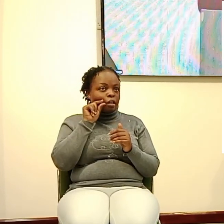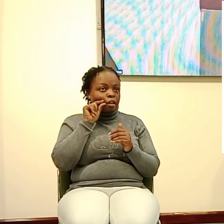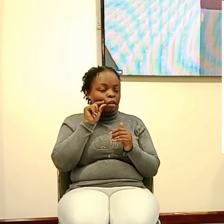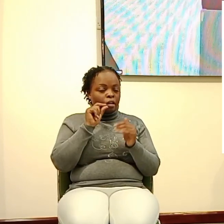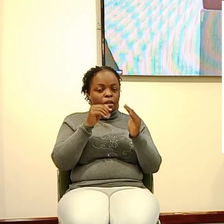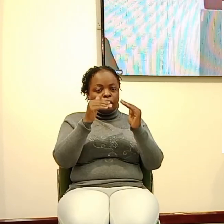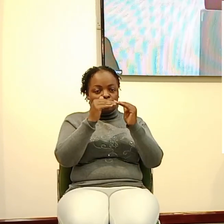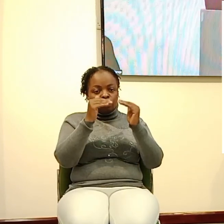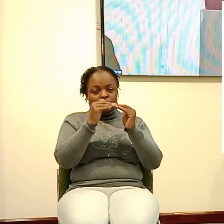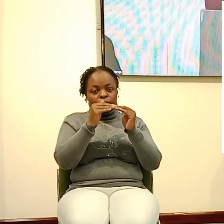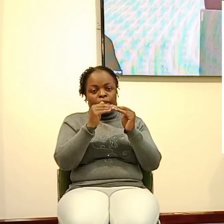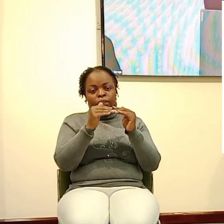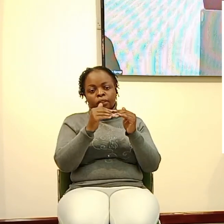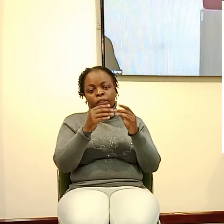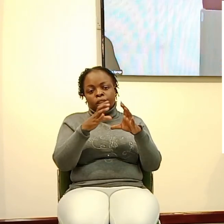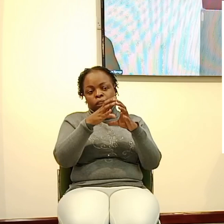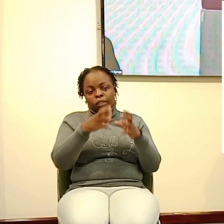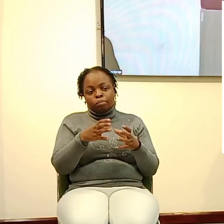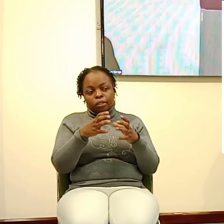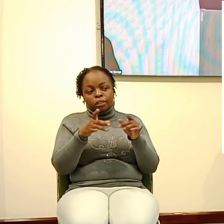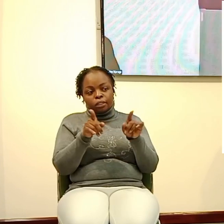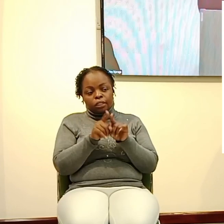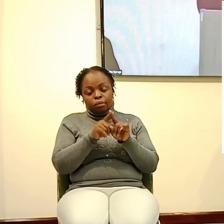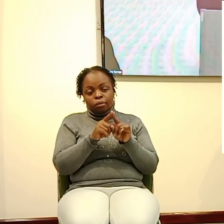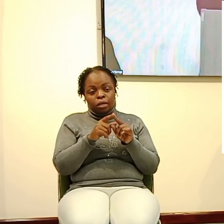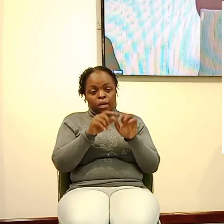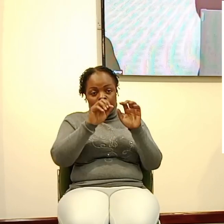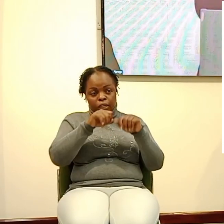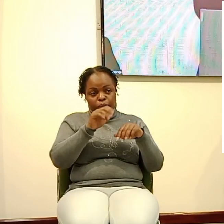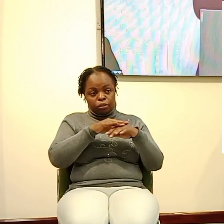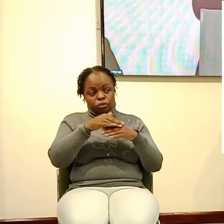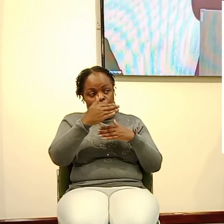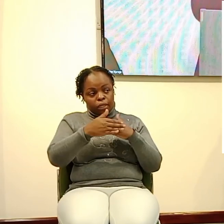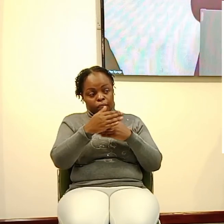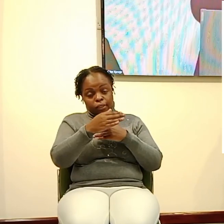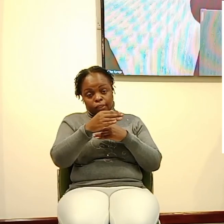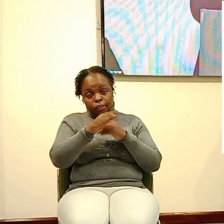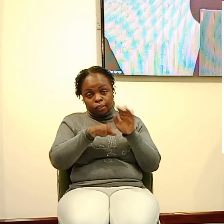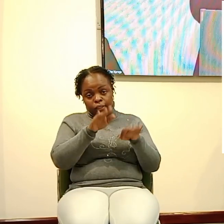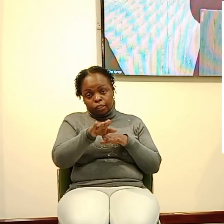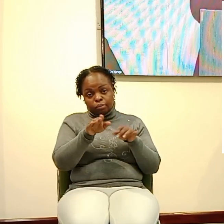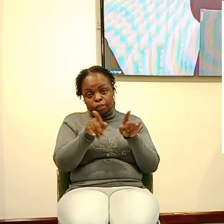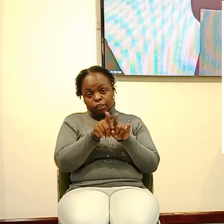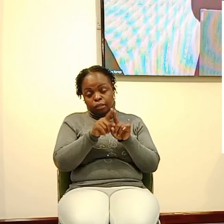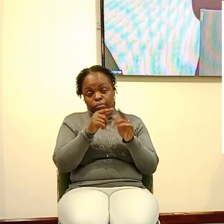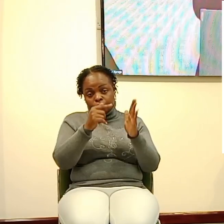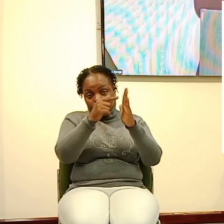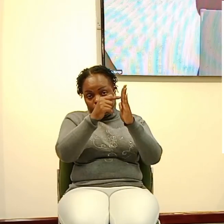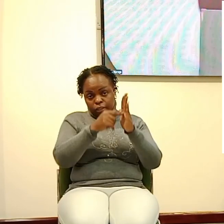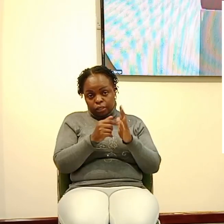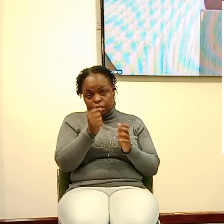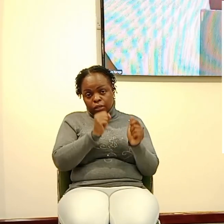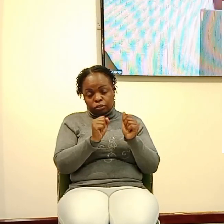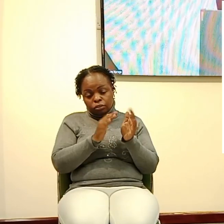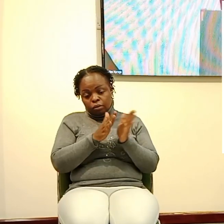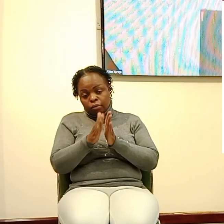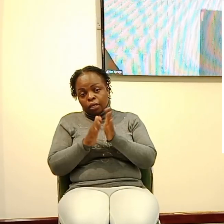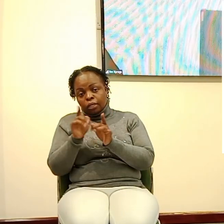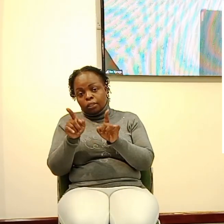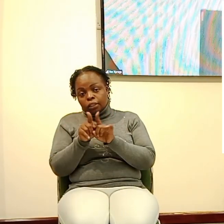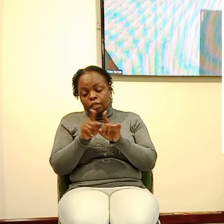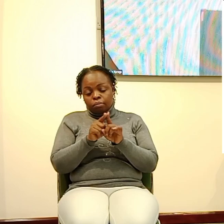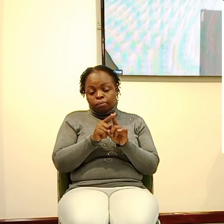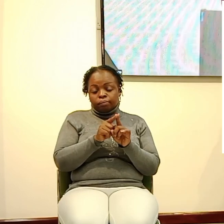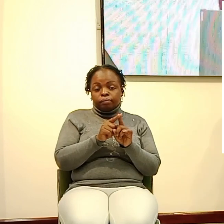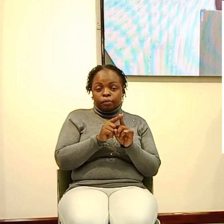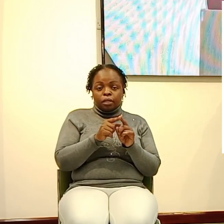Daisy mentioned, agreement on the next steps and timeline for developing a detailed action plan, and finally,